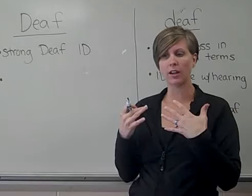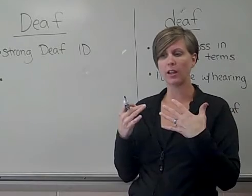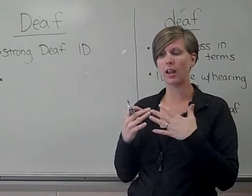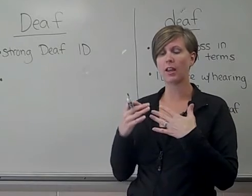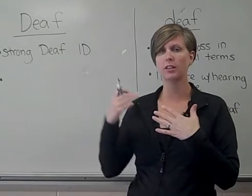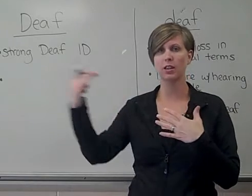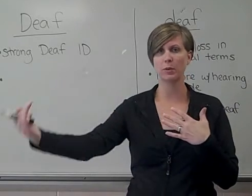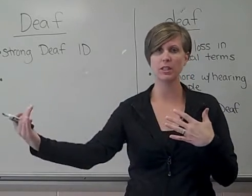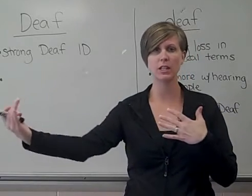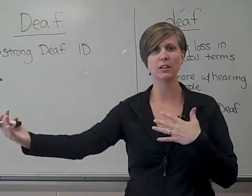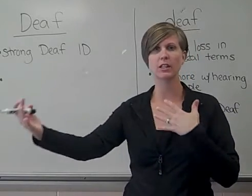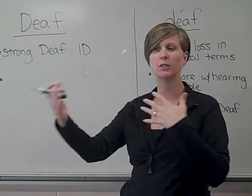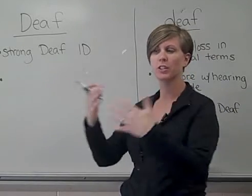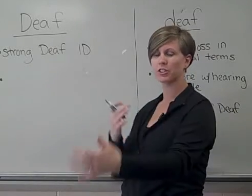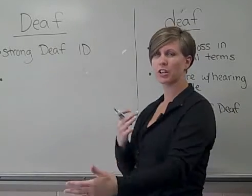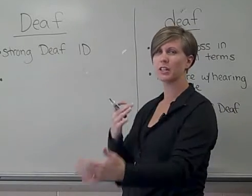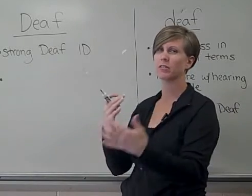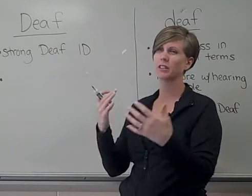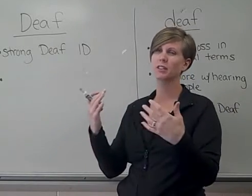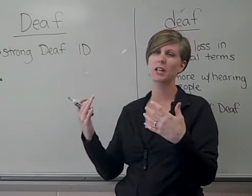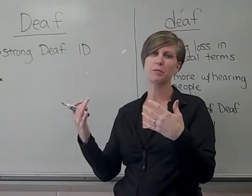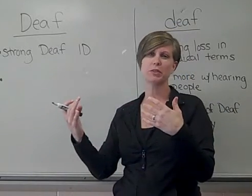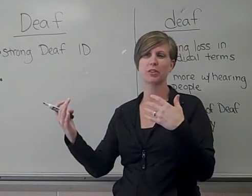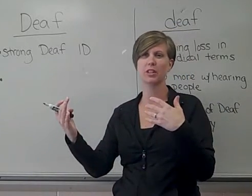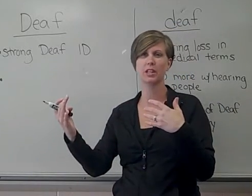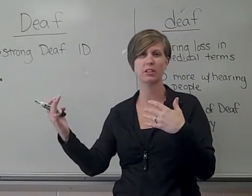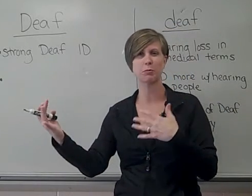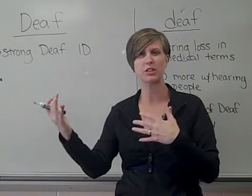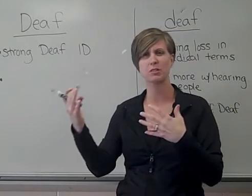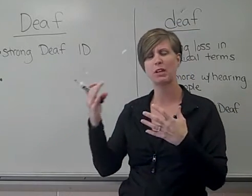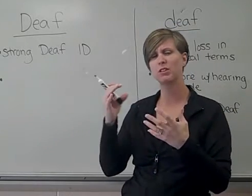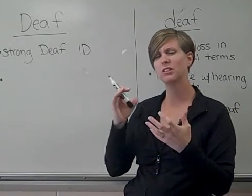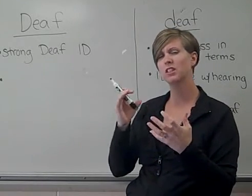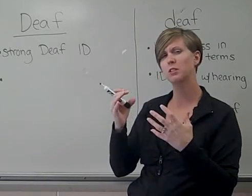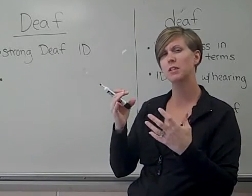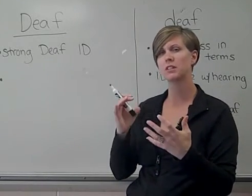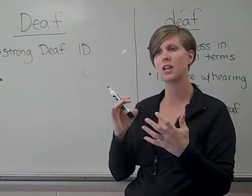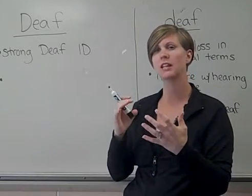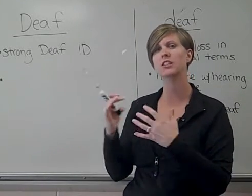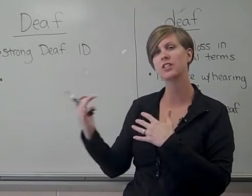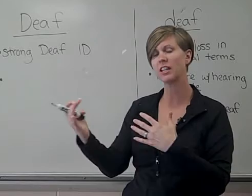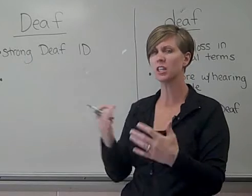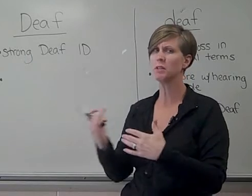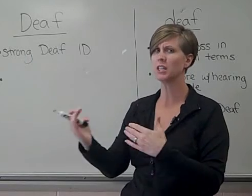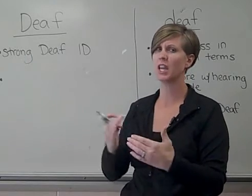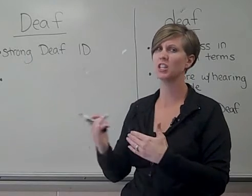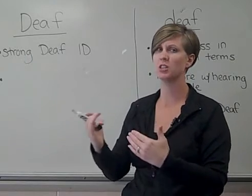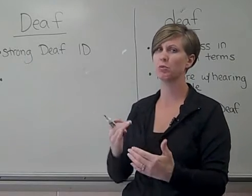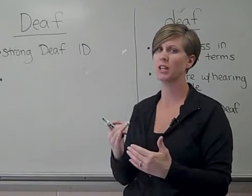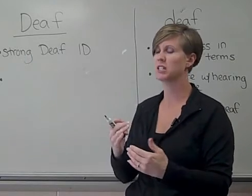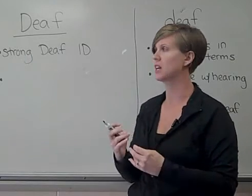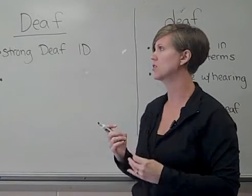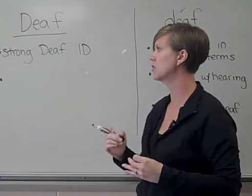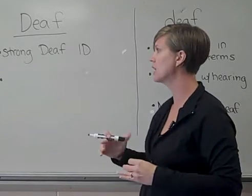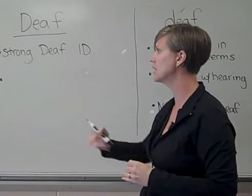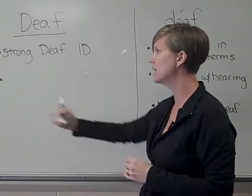sign and someone is hearing, where you're trying to read lips, or the hearing person might know a little bit of sign. There's that communication breakdown. So they tend